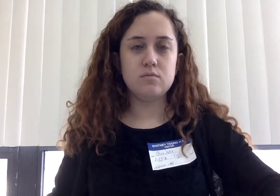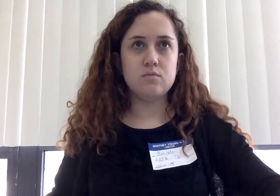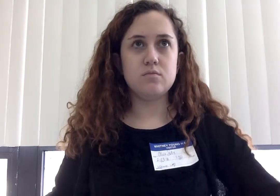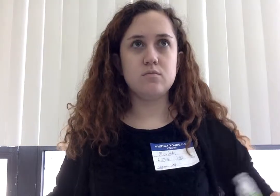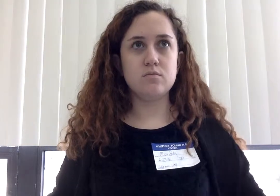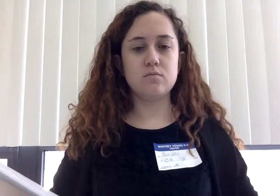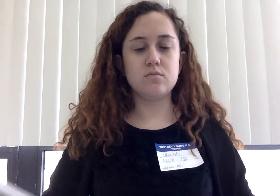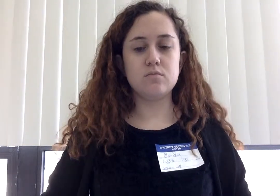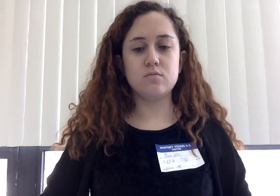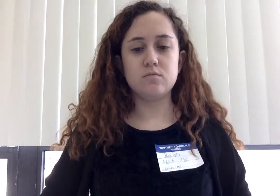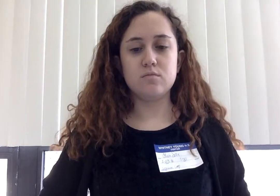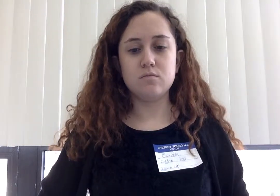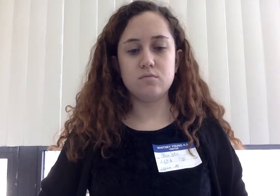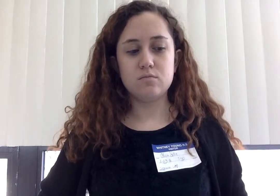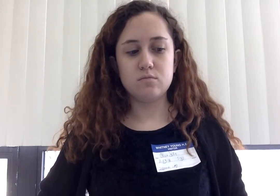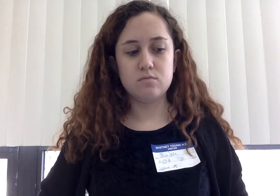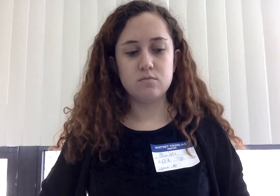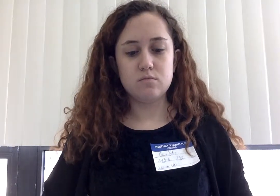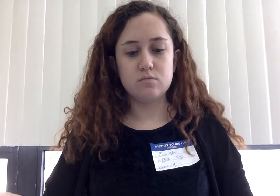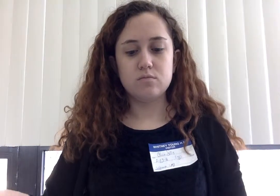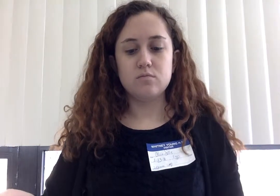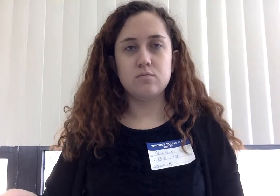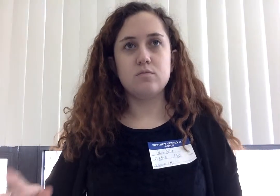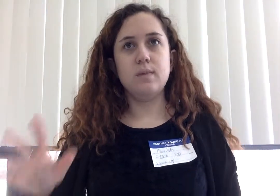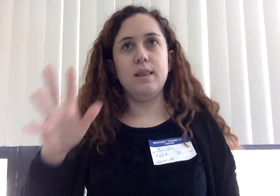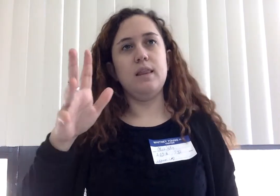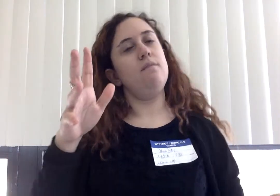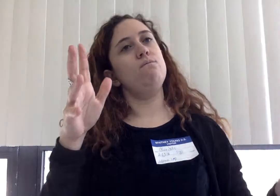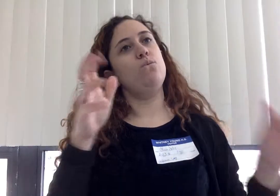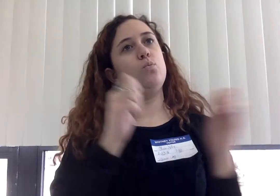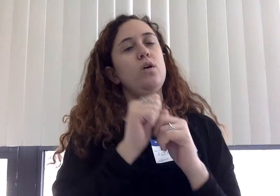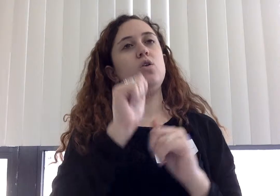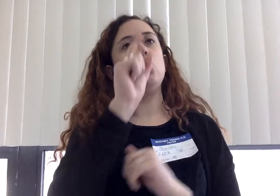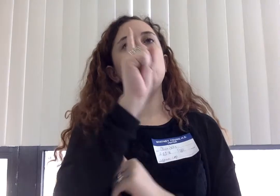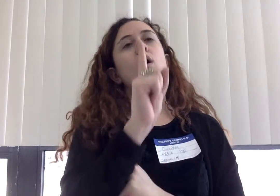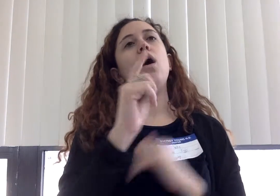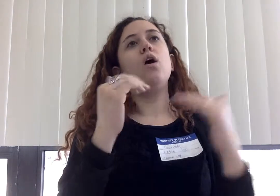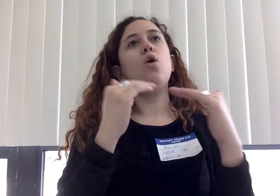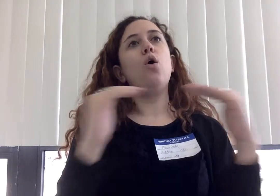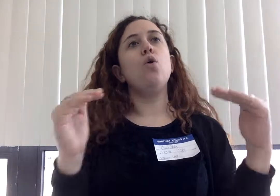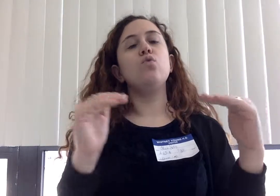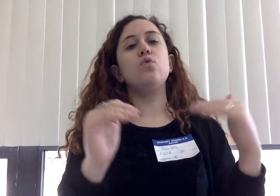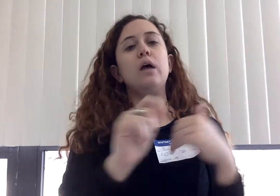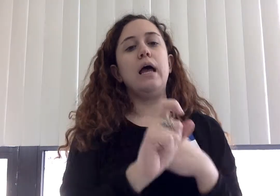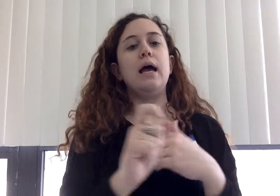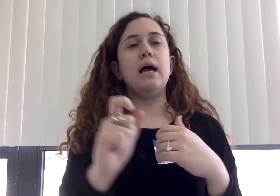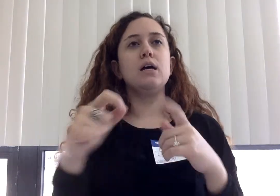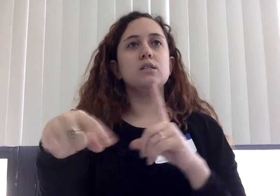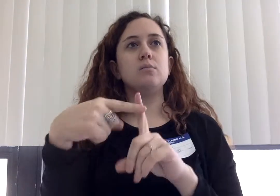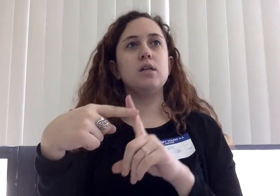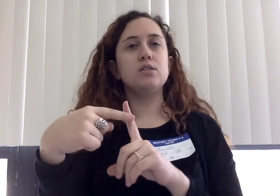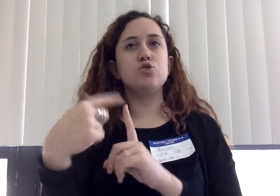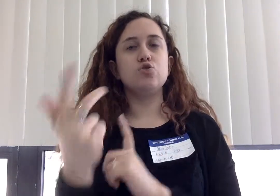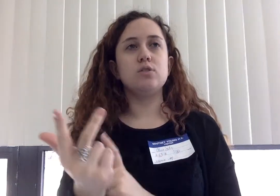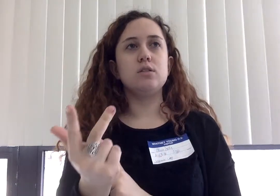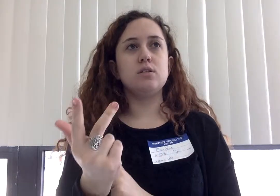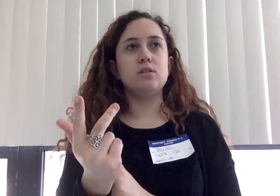And we're left with 1 over x plus 3. Now before we go on, because we don't want to make